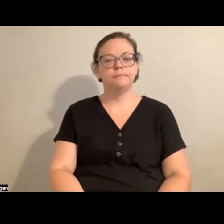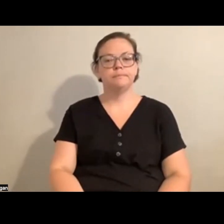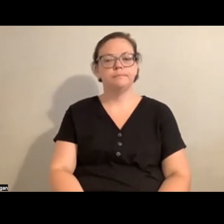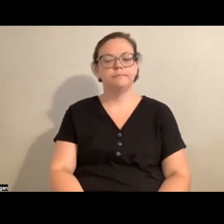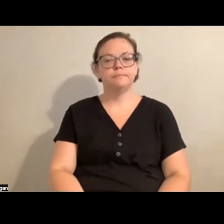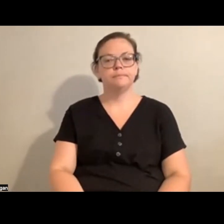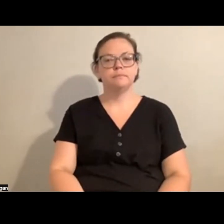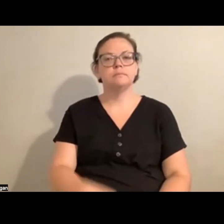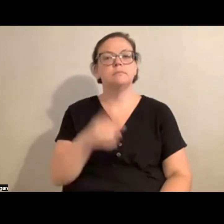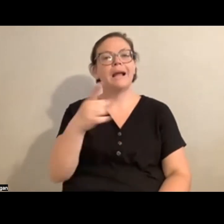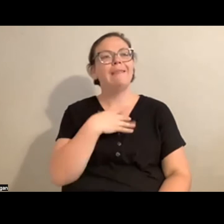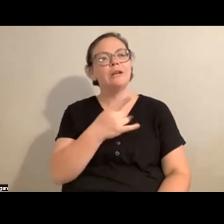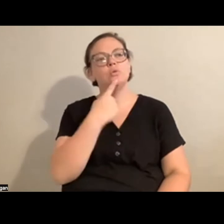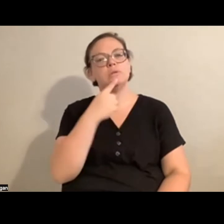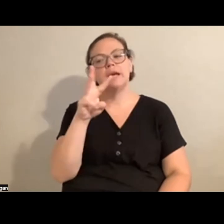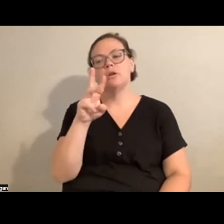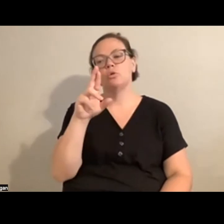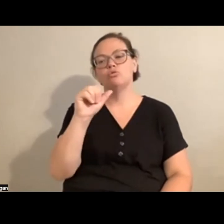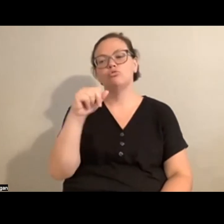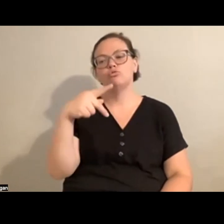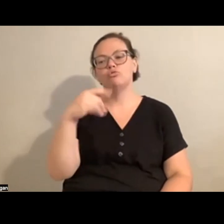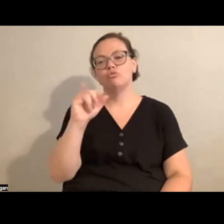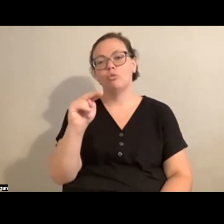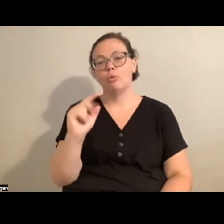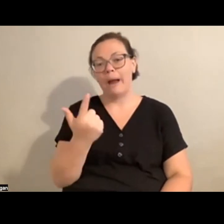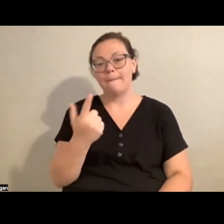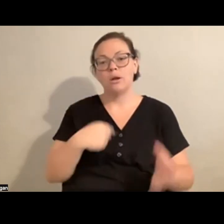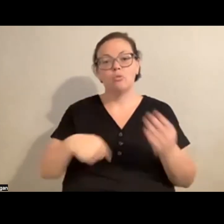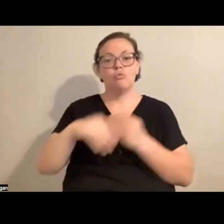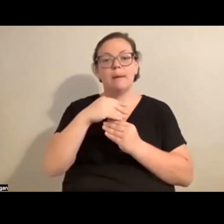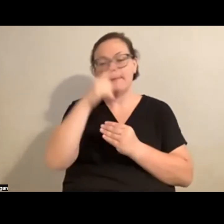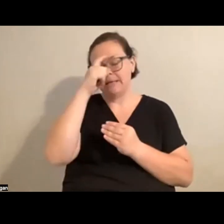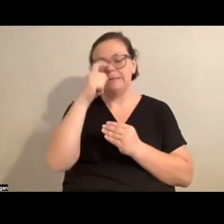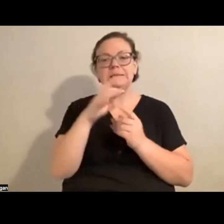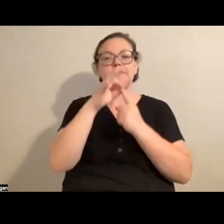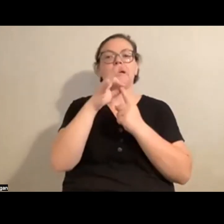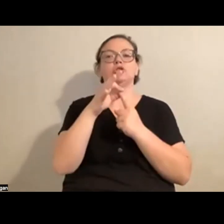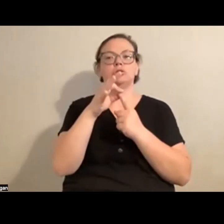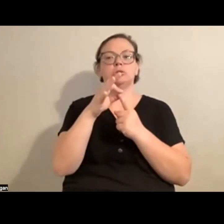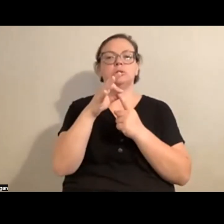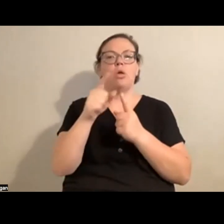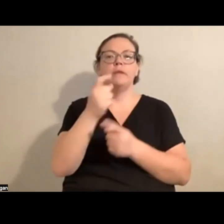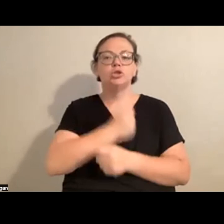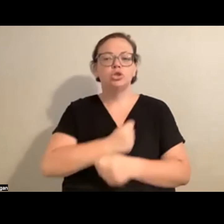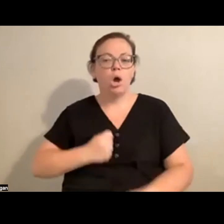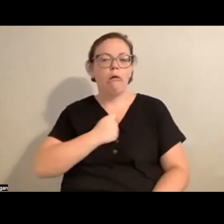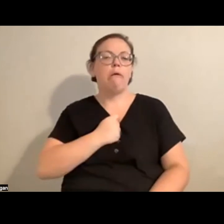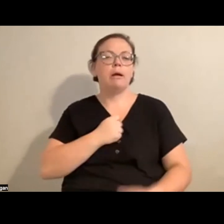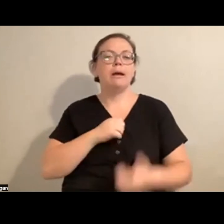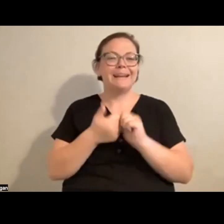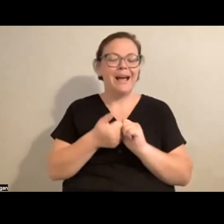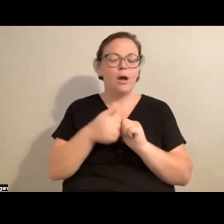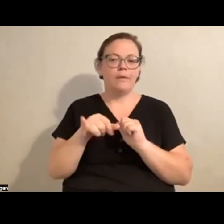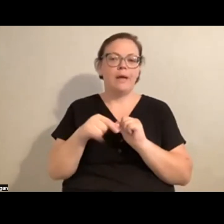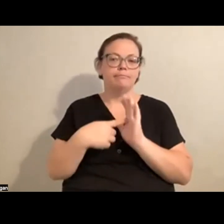I like that you said wrapping, especially because of the emphasis on the sorry and how that iterates the